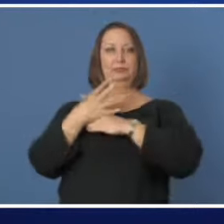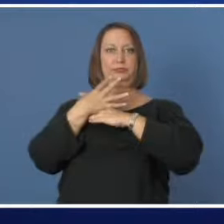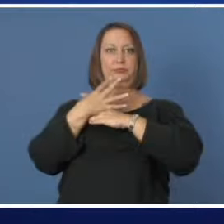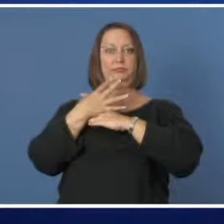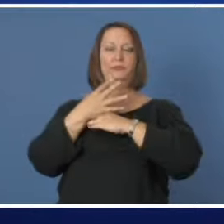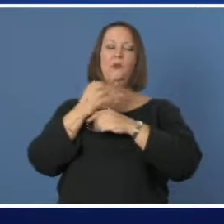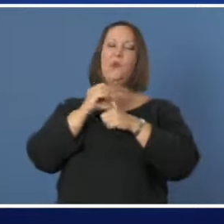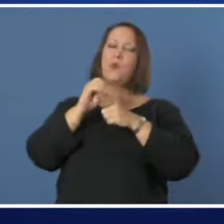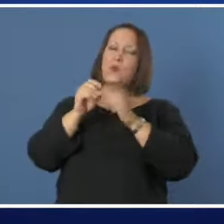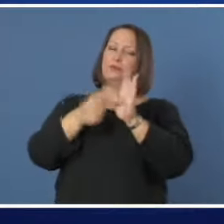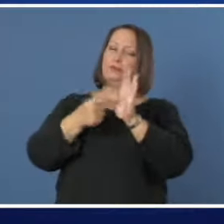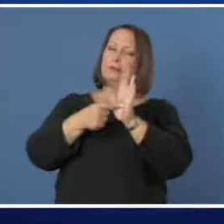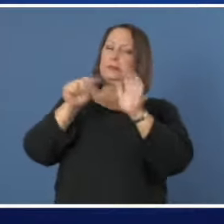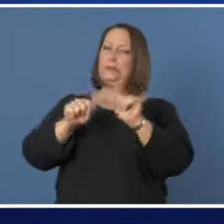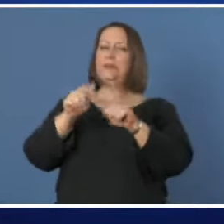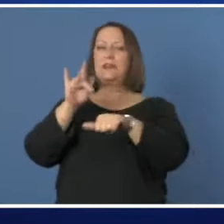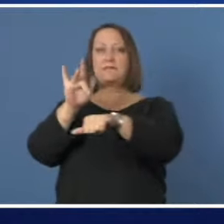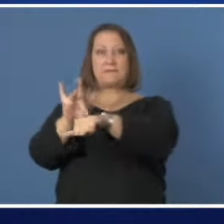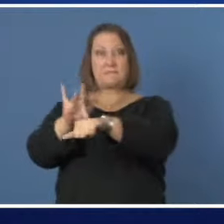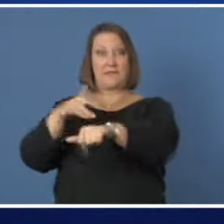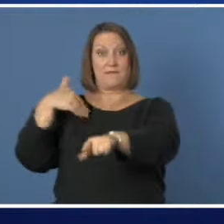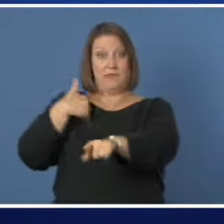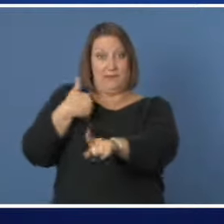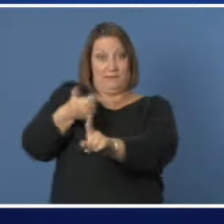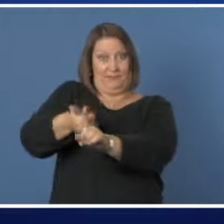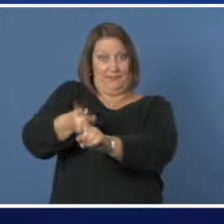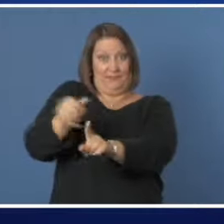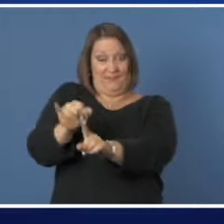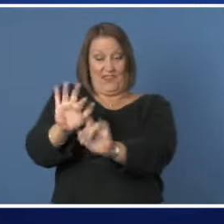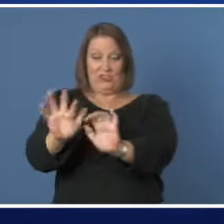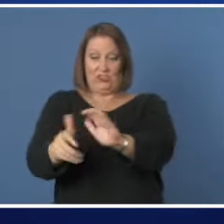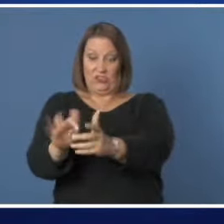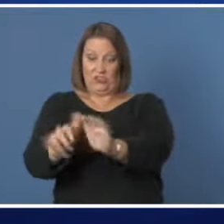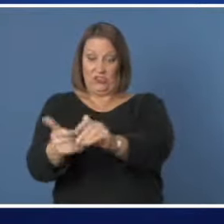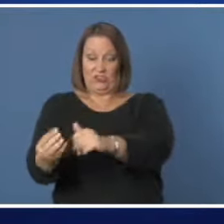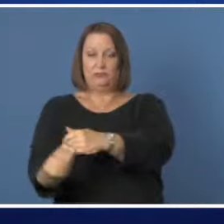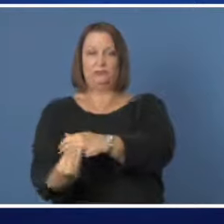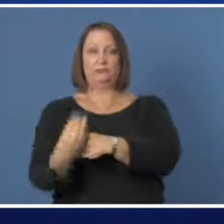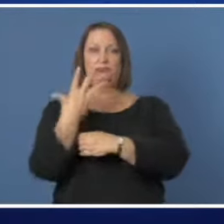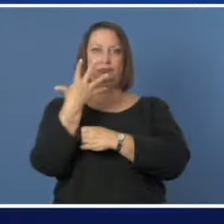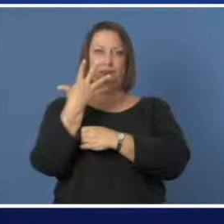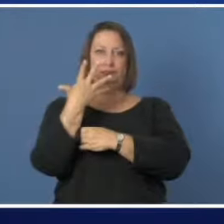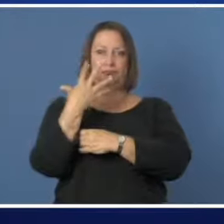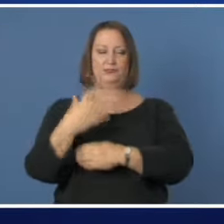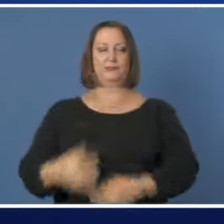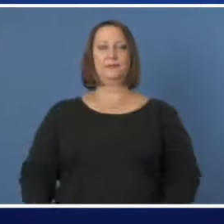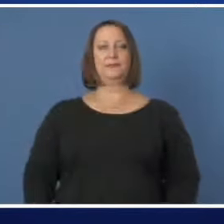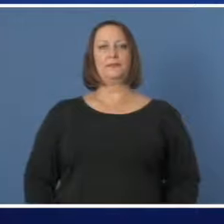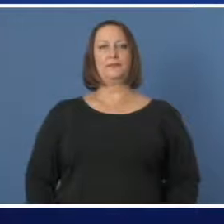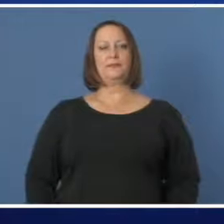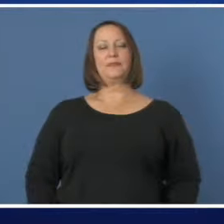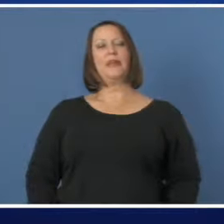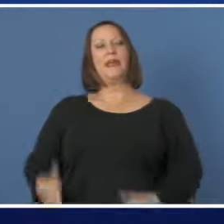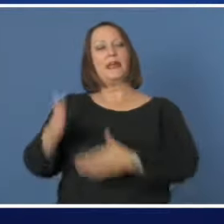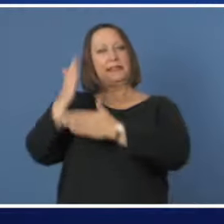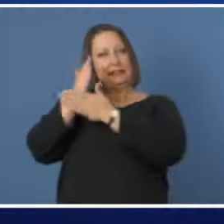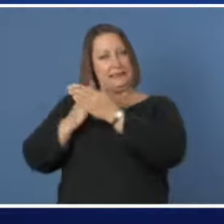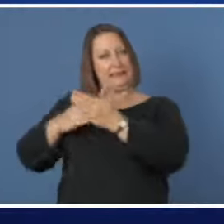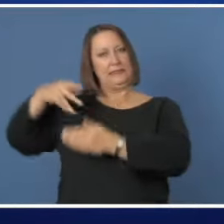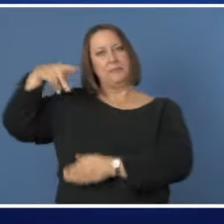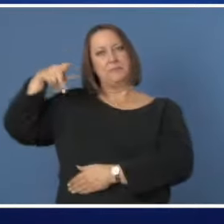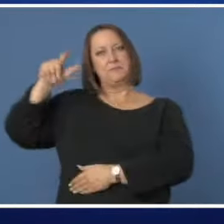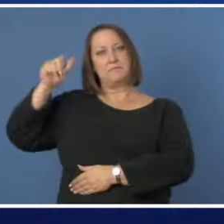In rare cases, you may get the disease when handling an infected animal. Certain